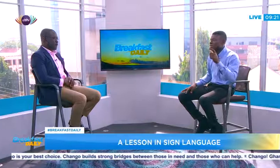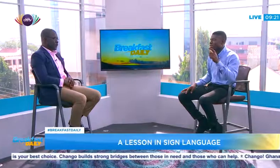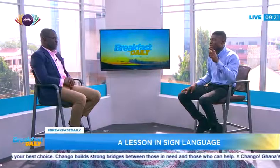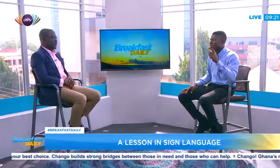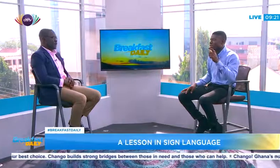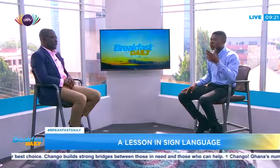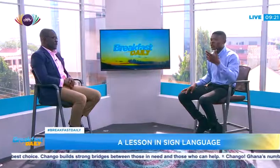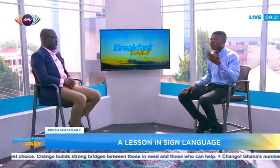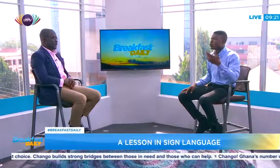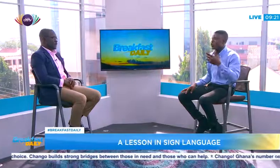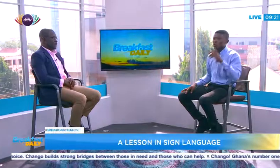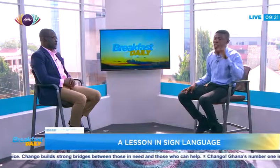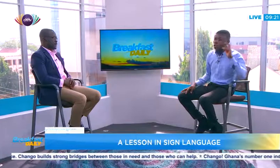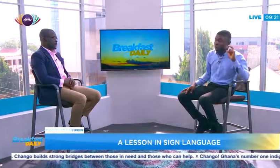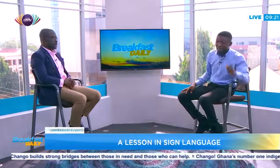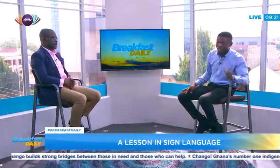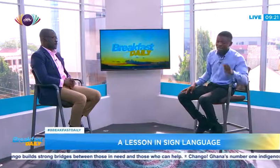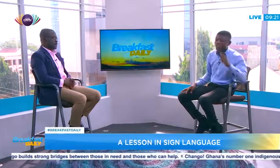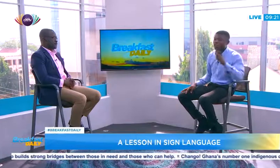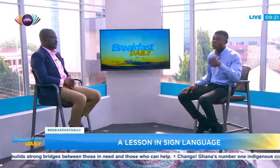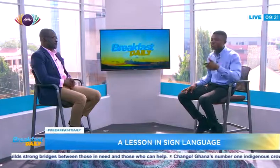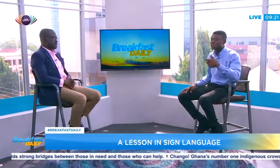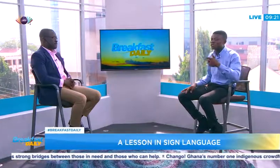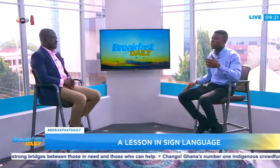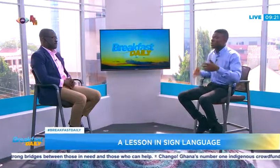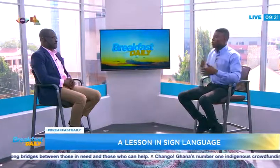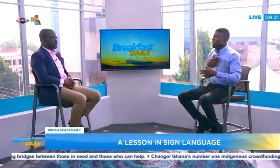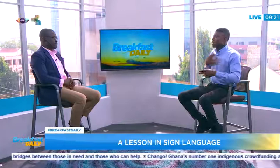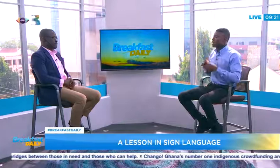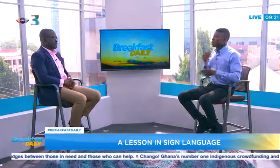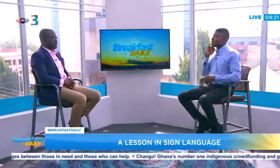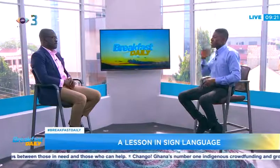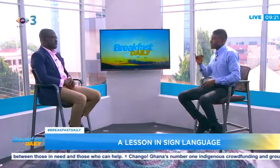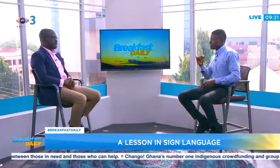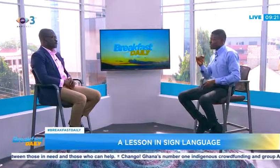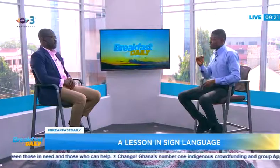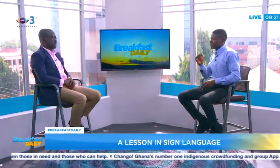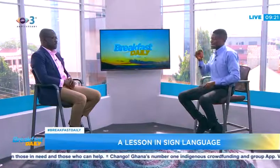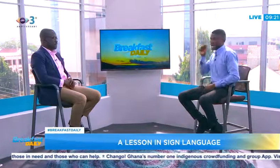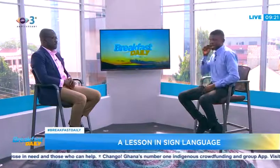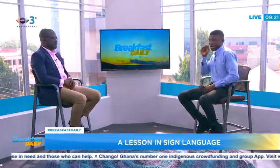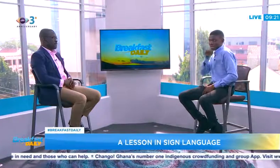Okay. So when I'm speaking English, I'm going to say, my name is Atta